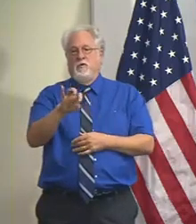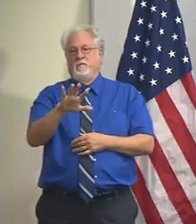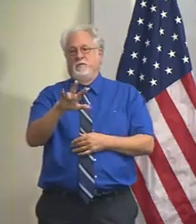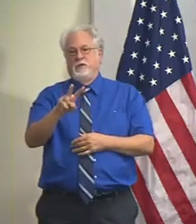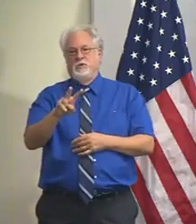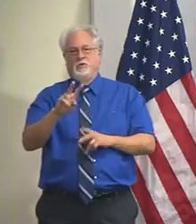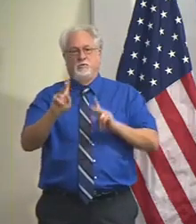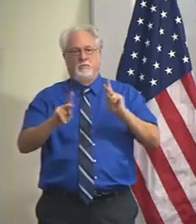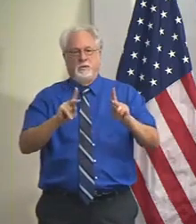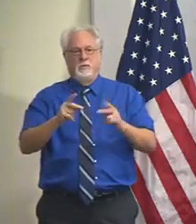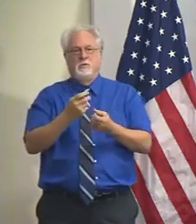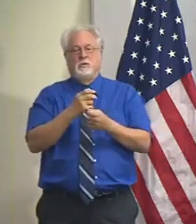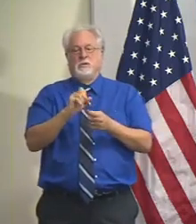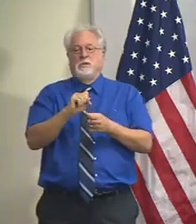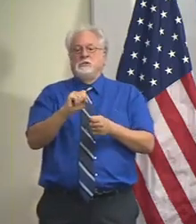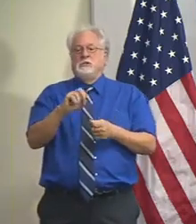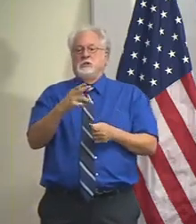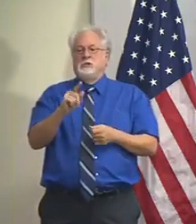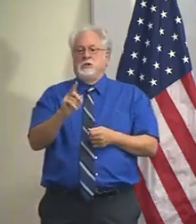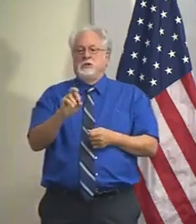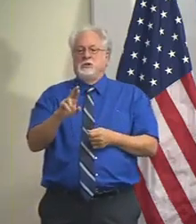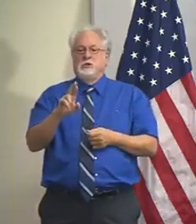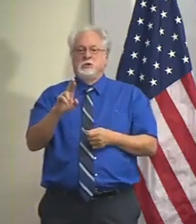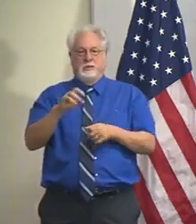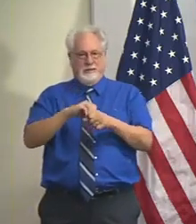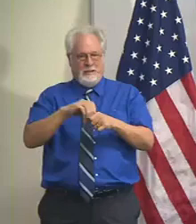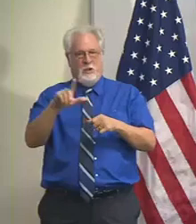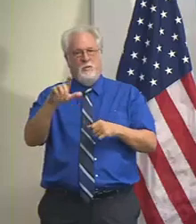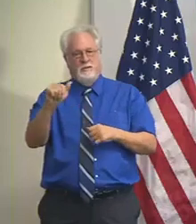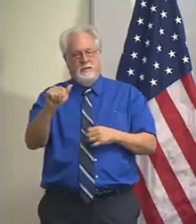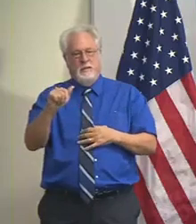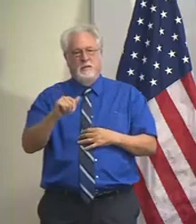11,452 individuals being sheltered in the state of Louisiana.